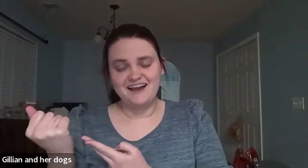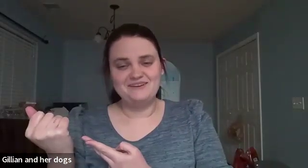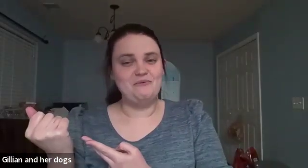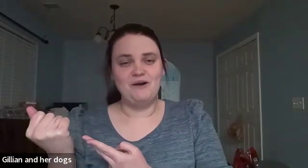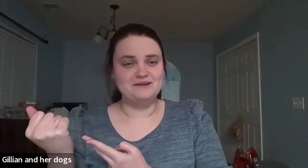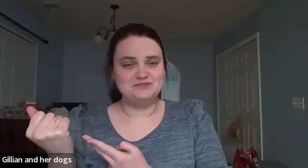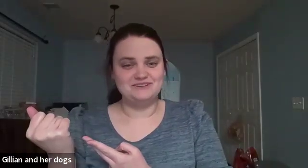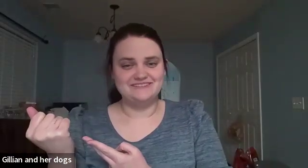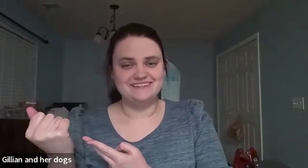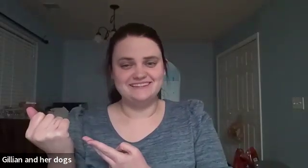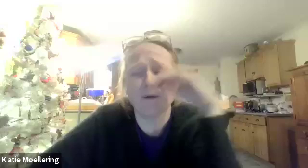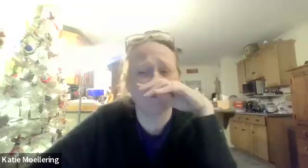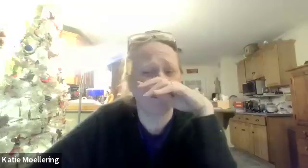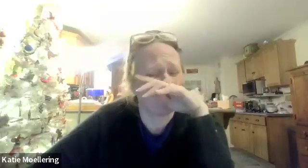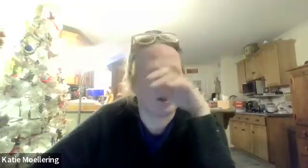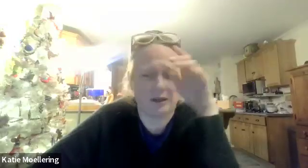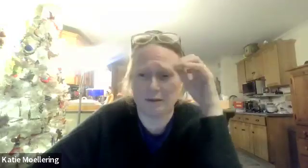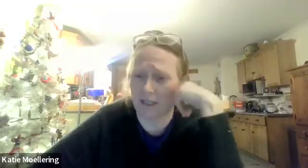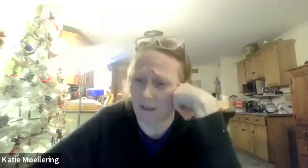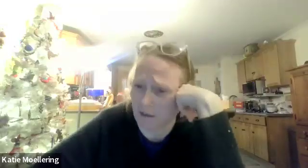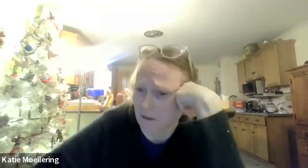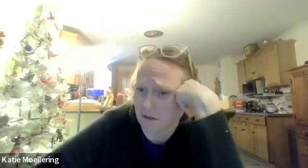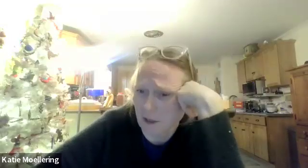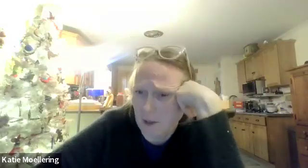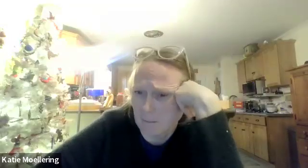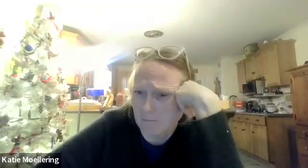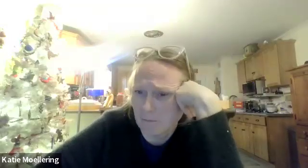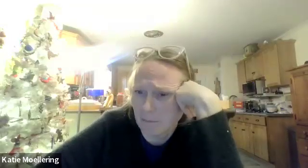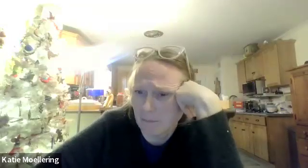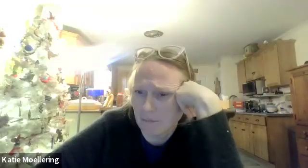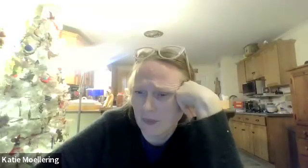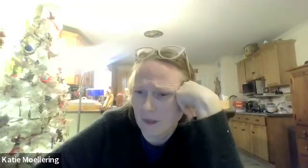I don't know why I'm struggling. Yeah, I'm not sure I understand either.